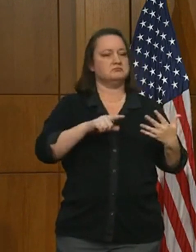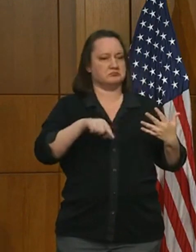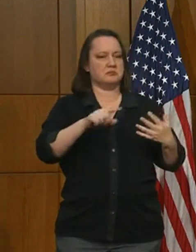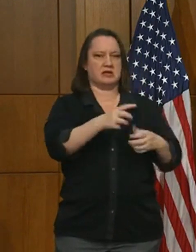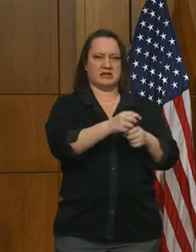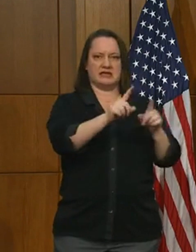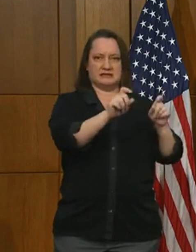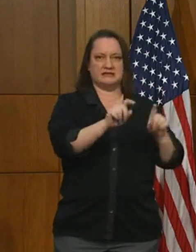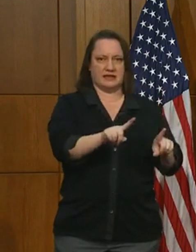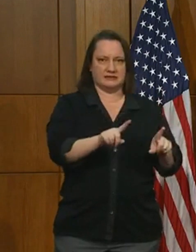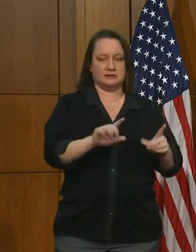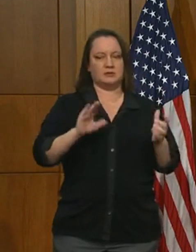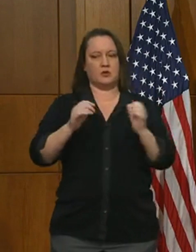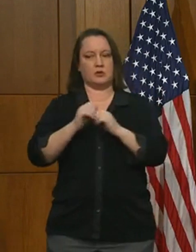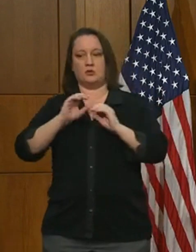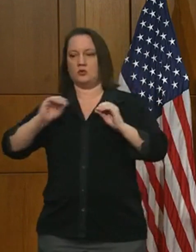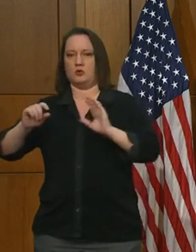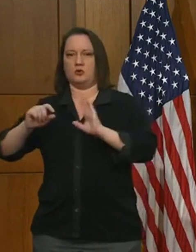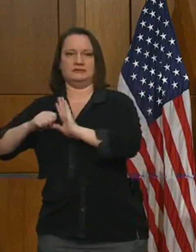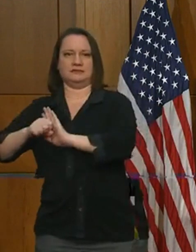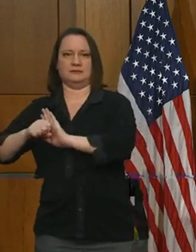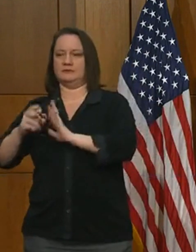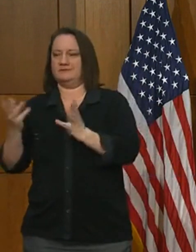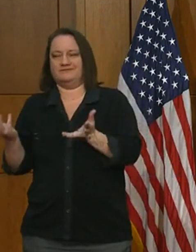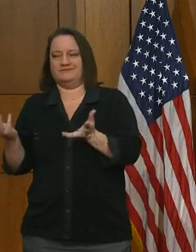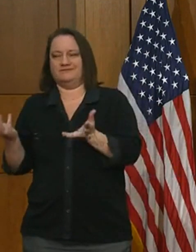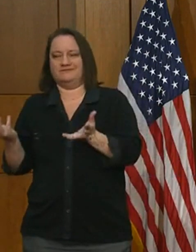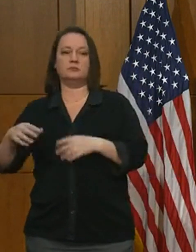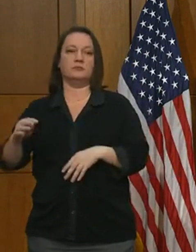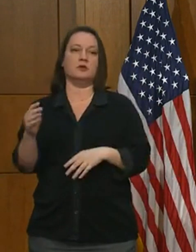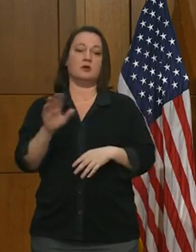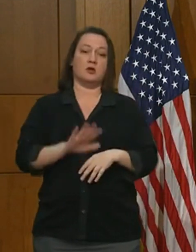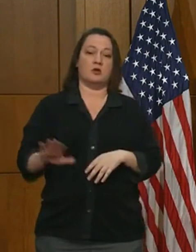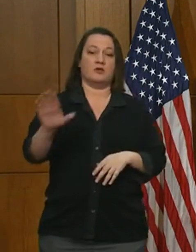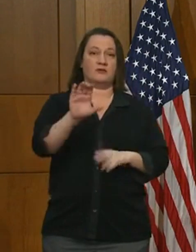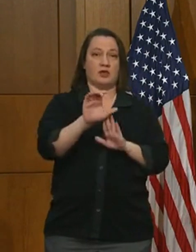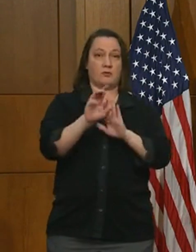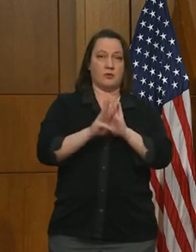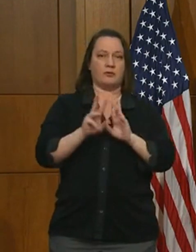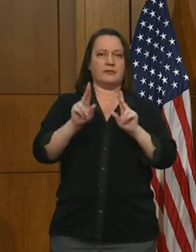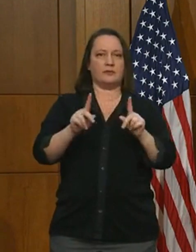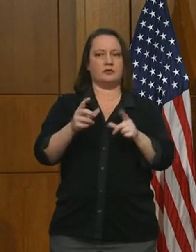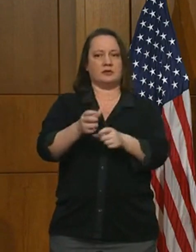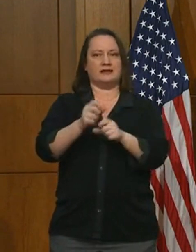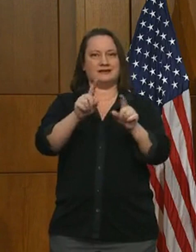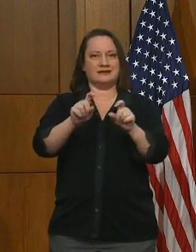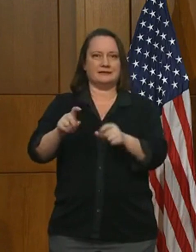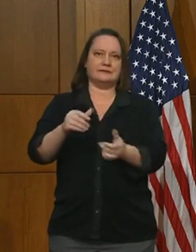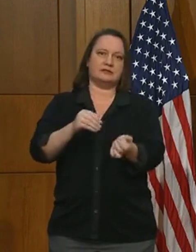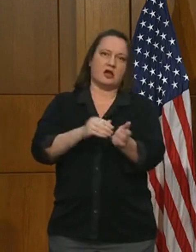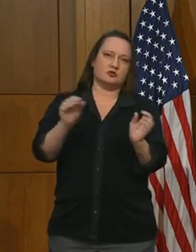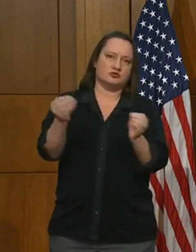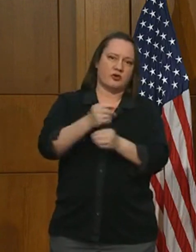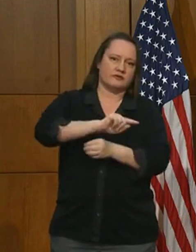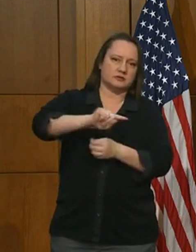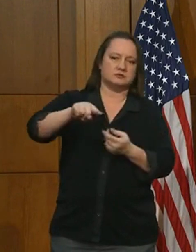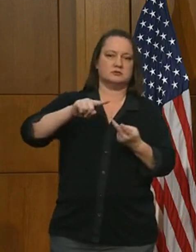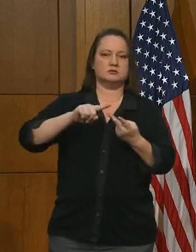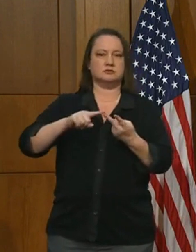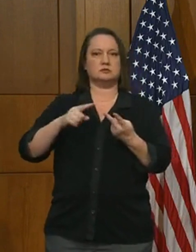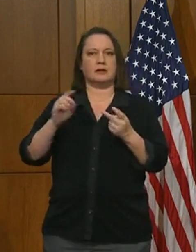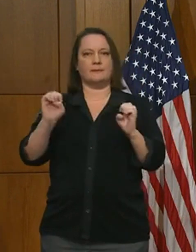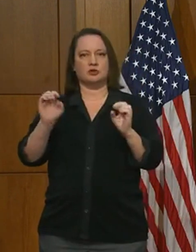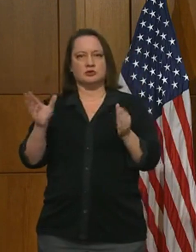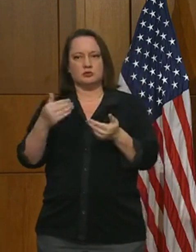there are people who are symptomatic who are being tested in doctor's offices, at urgent care centers, at emergency rooms. If they're going to have